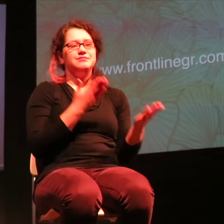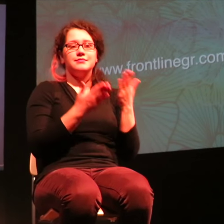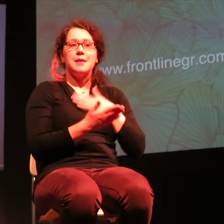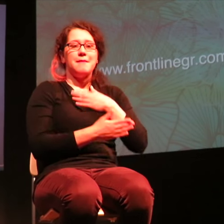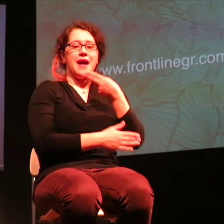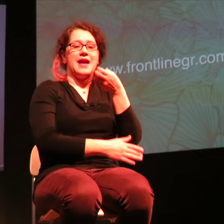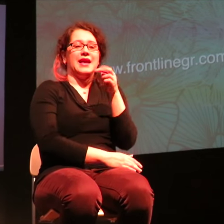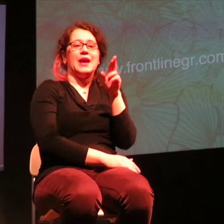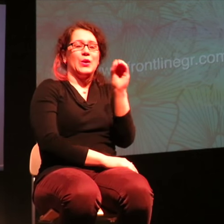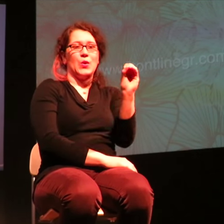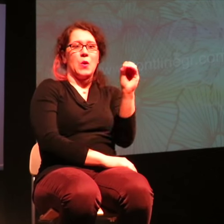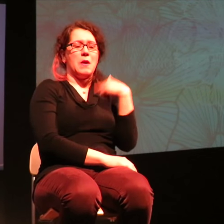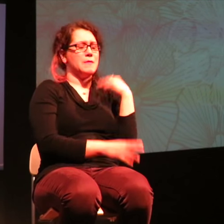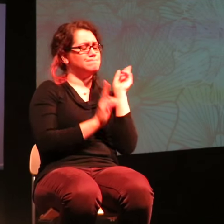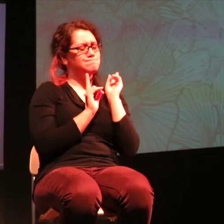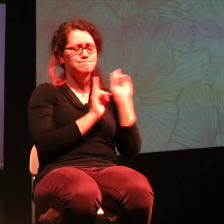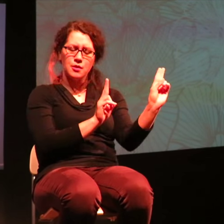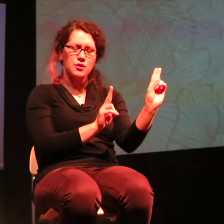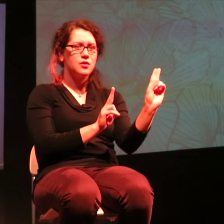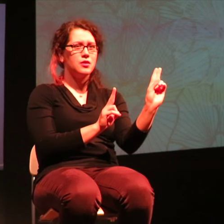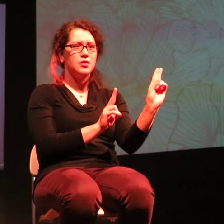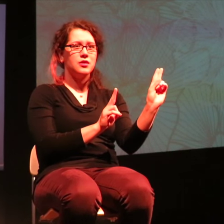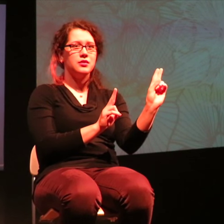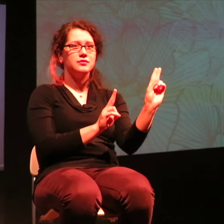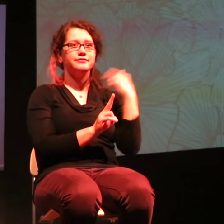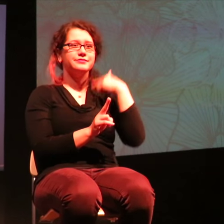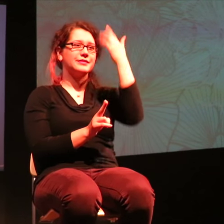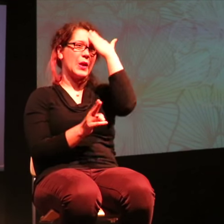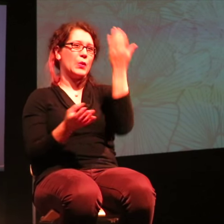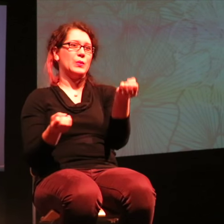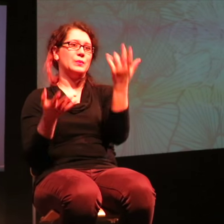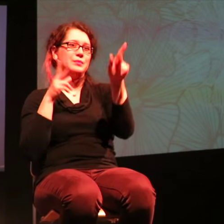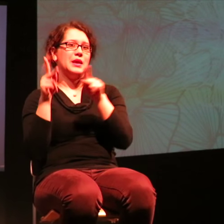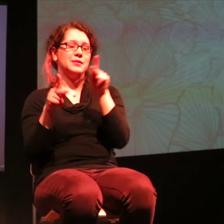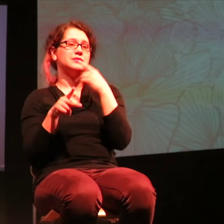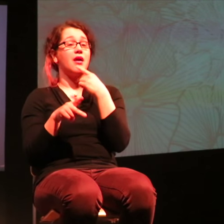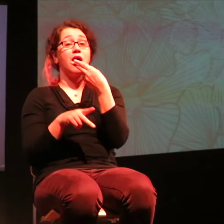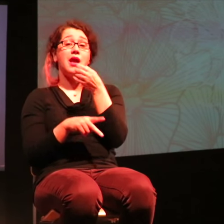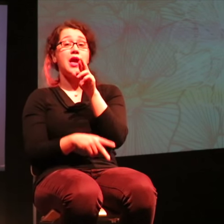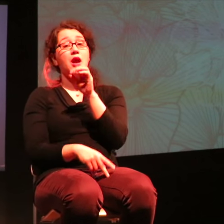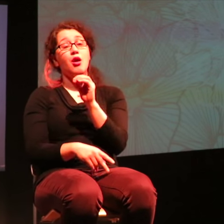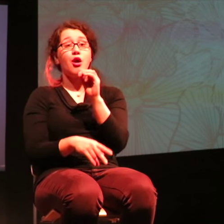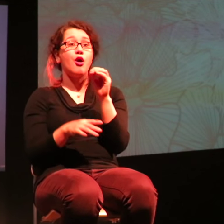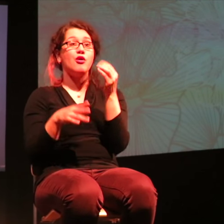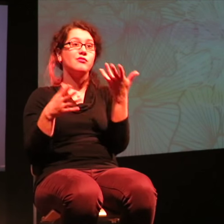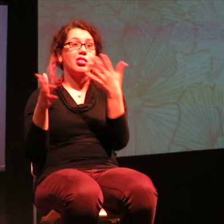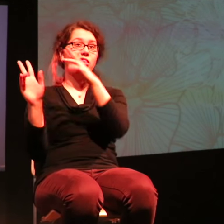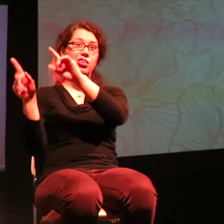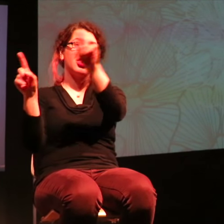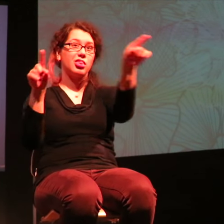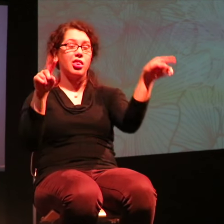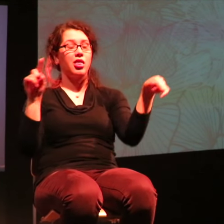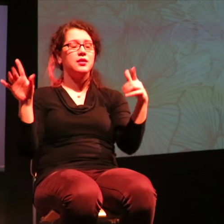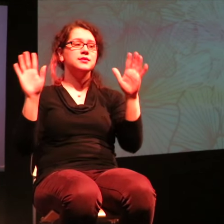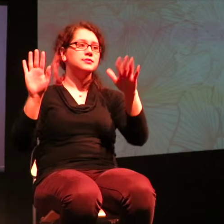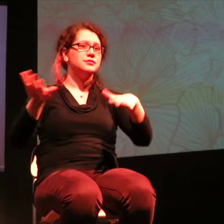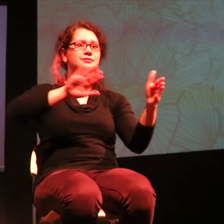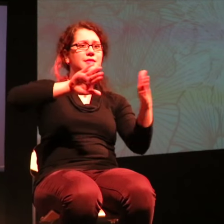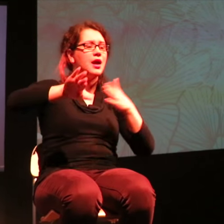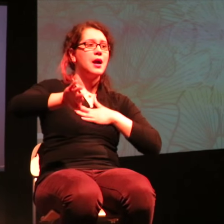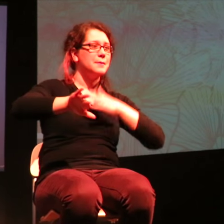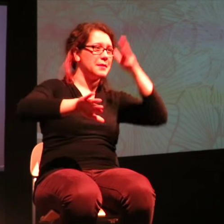hero. I know people use that term in a cliche kind of way or whatever. I've had a very close relationship with my dad, particularly